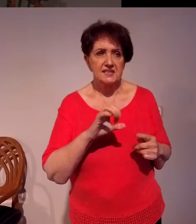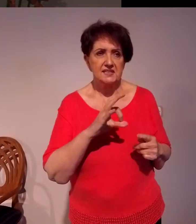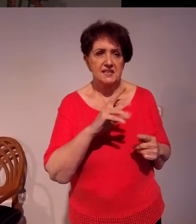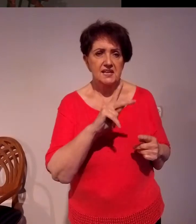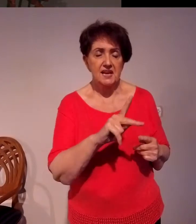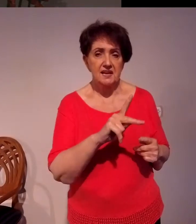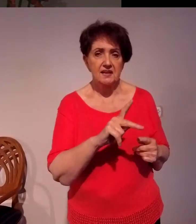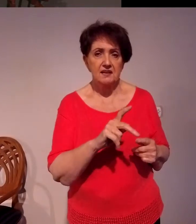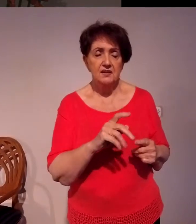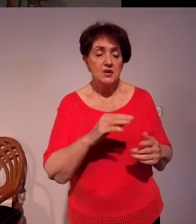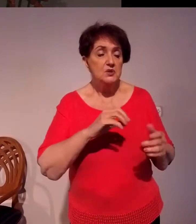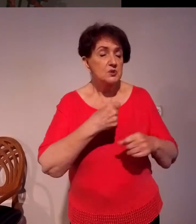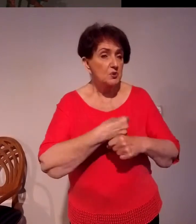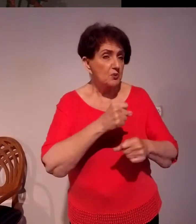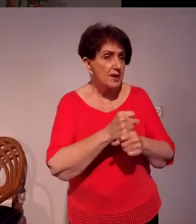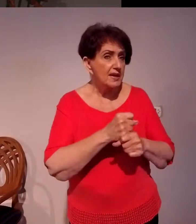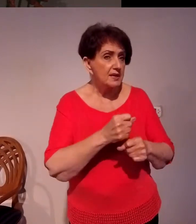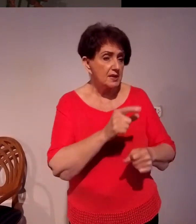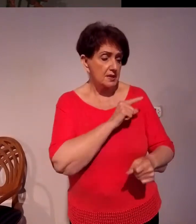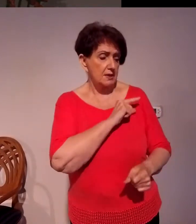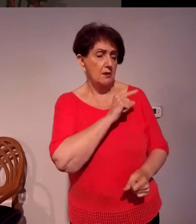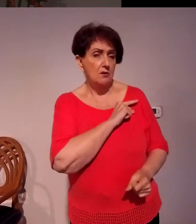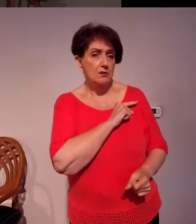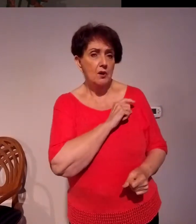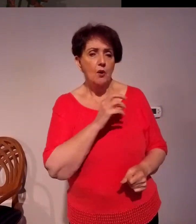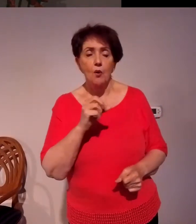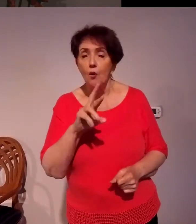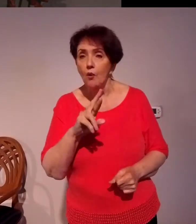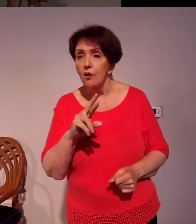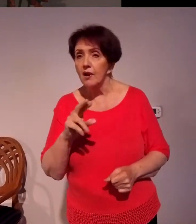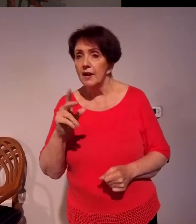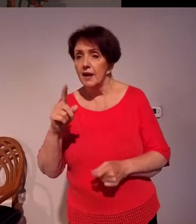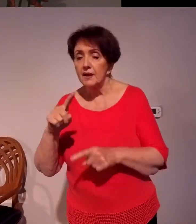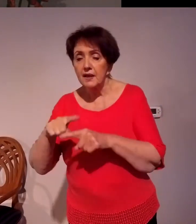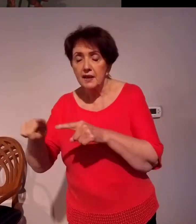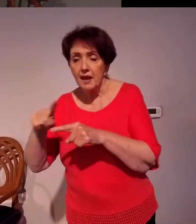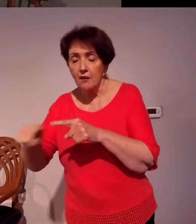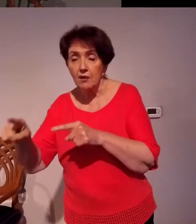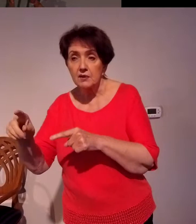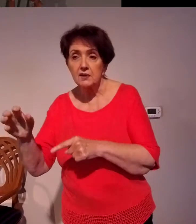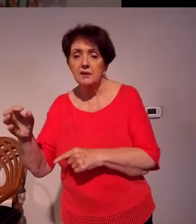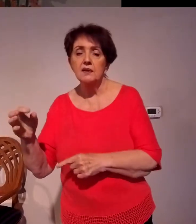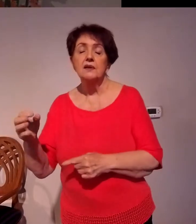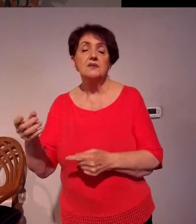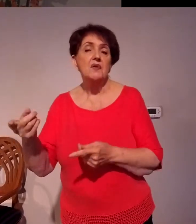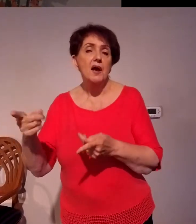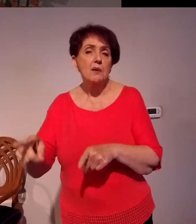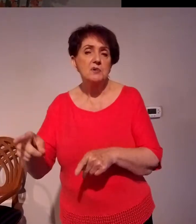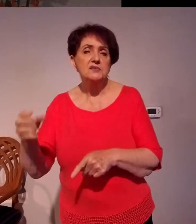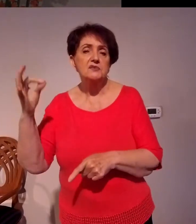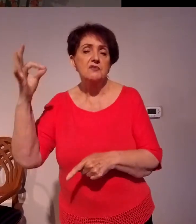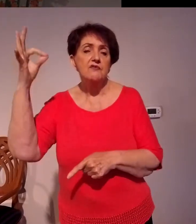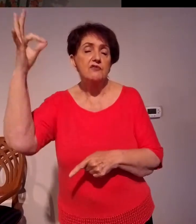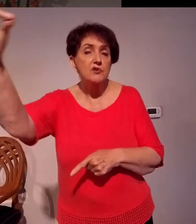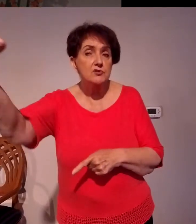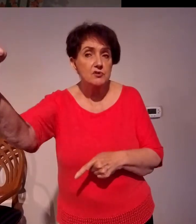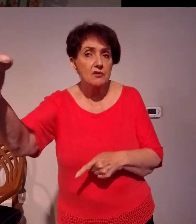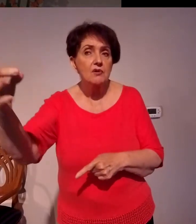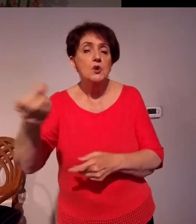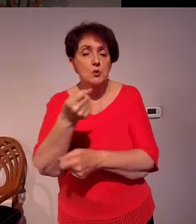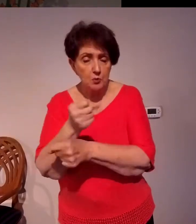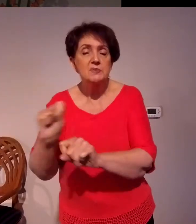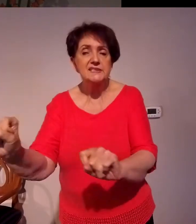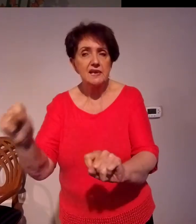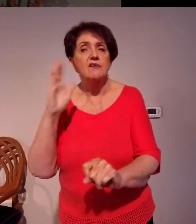guilt, nor do we have a carrot that in some future time you will be saved. What